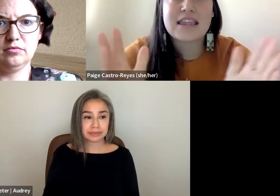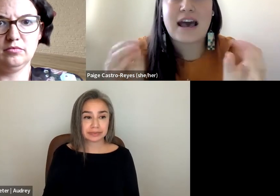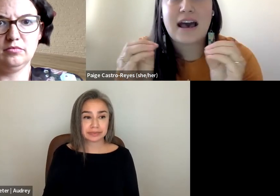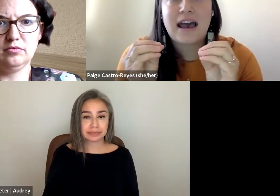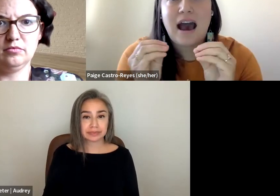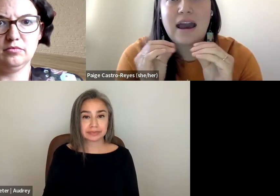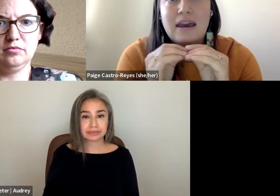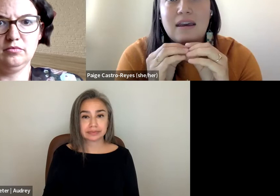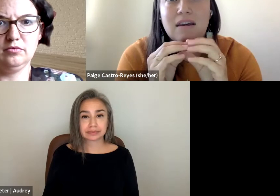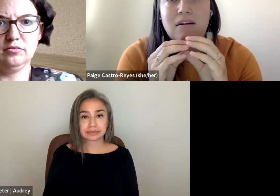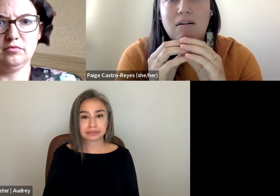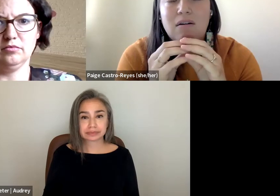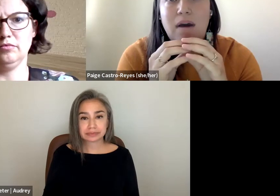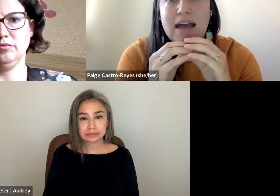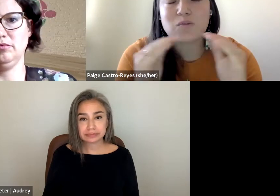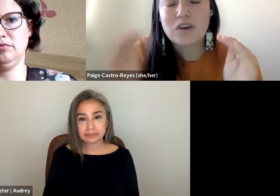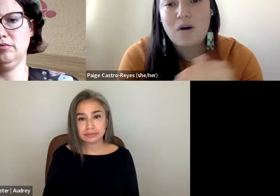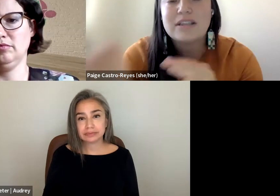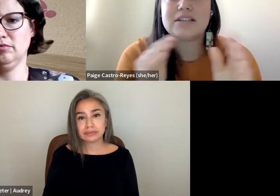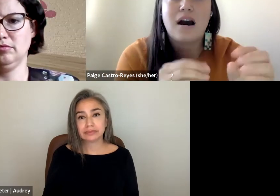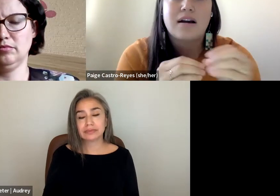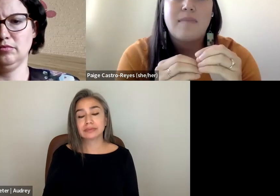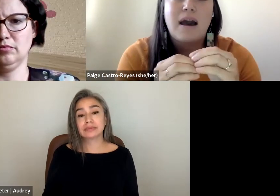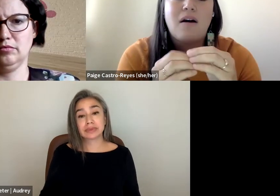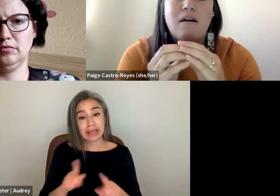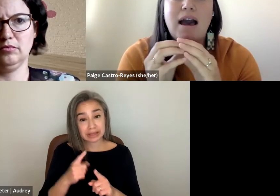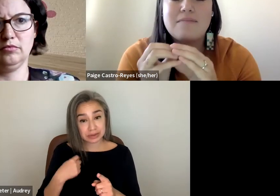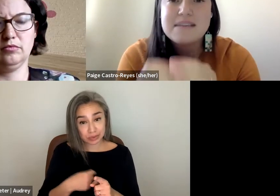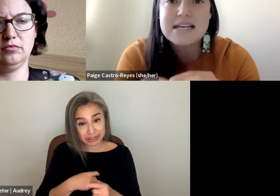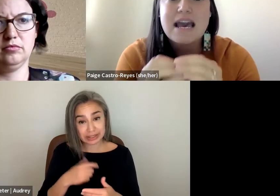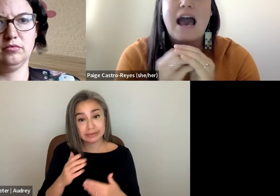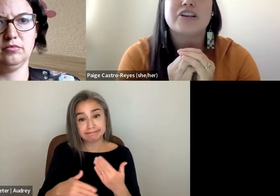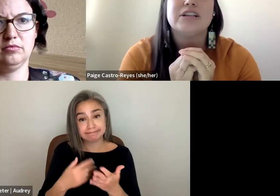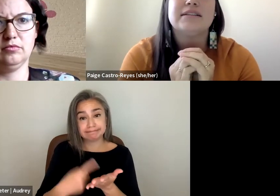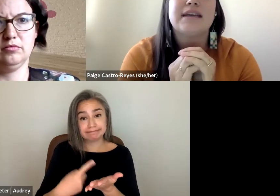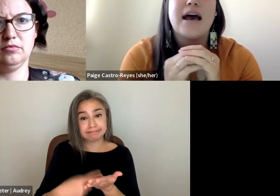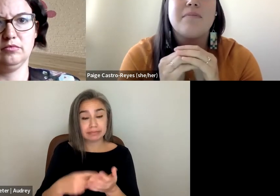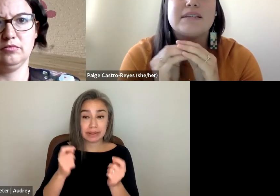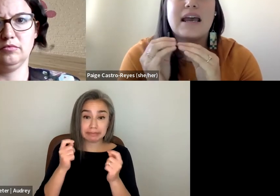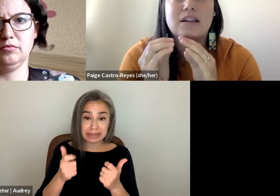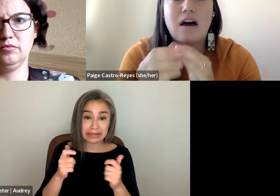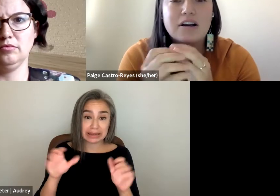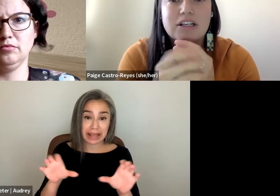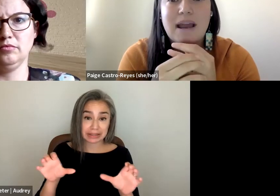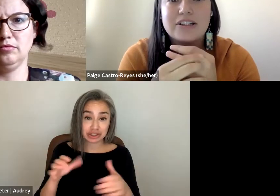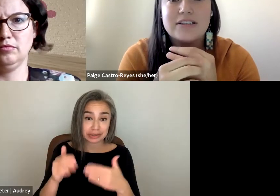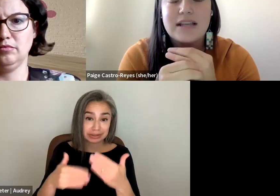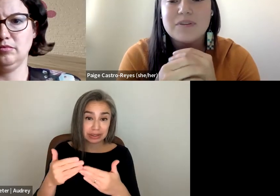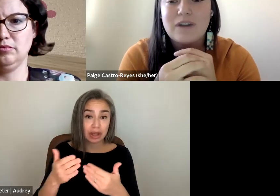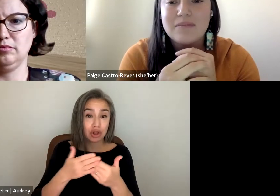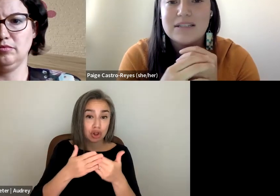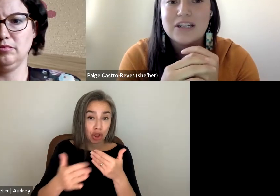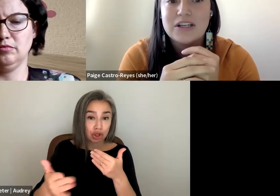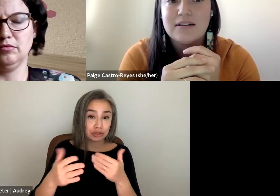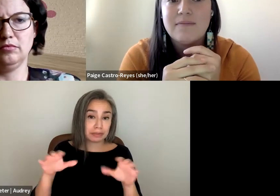the thing that as we go in to talk about immediate action steps and long-term action